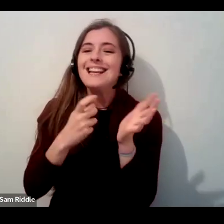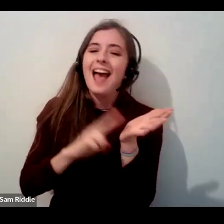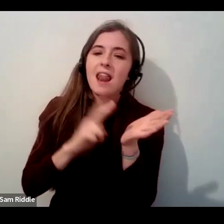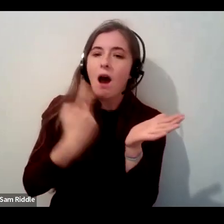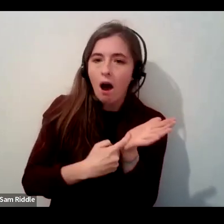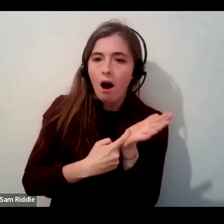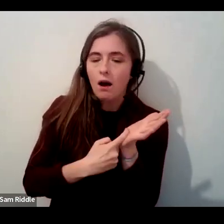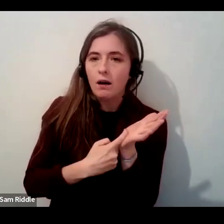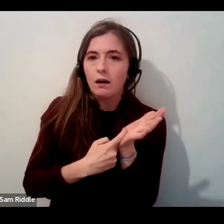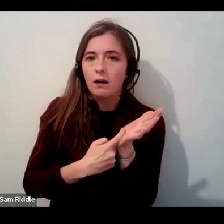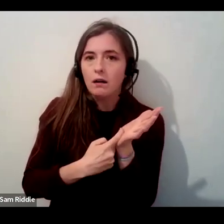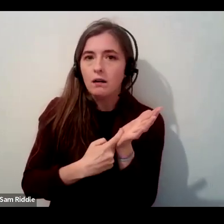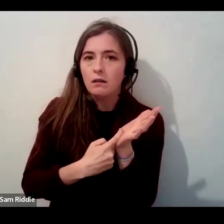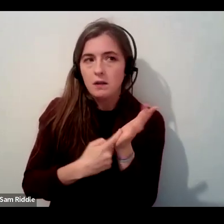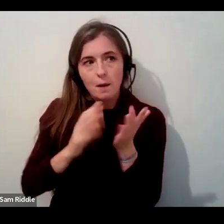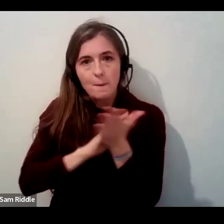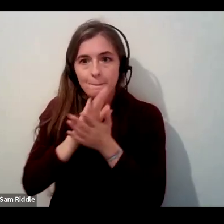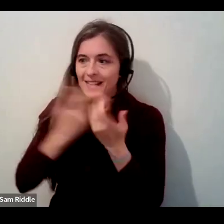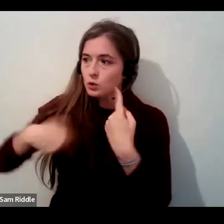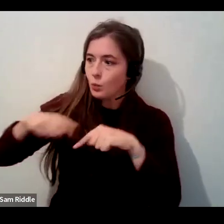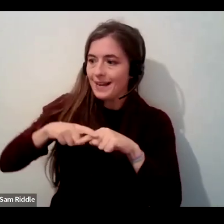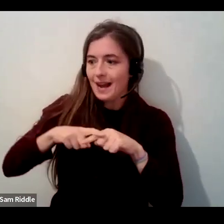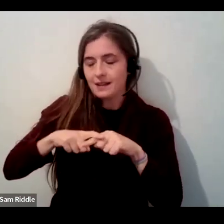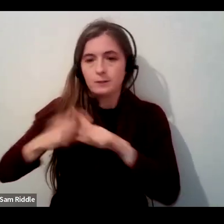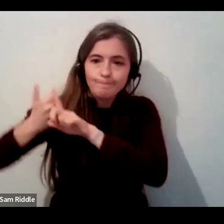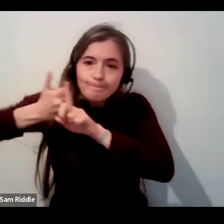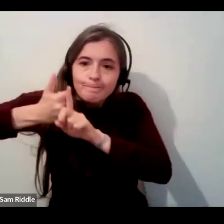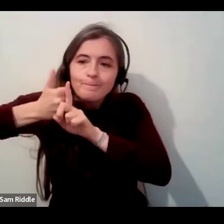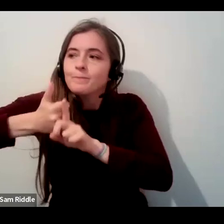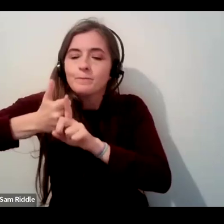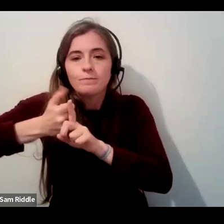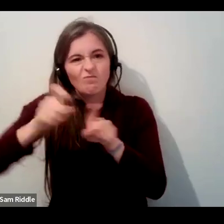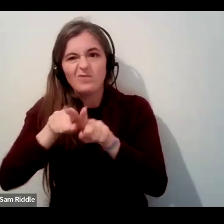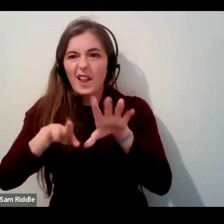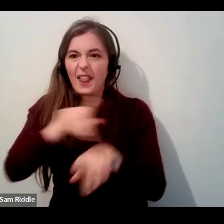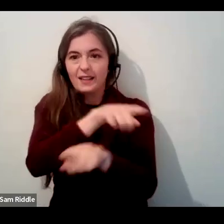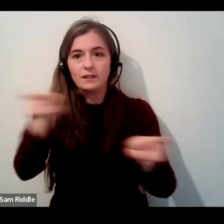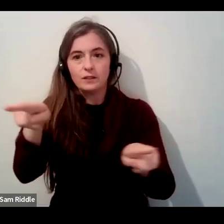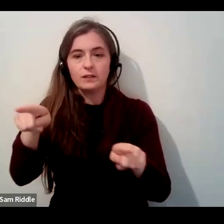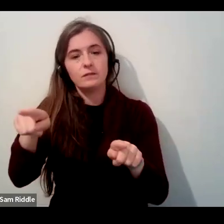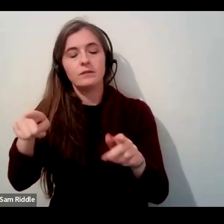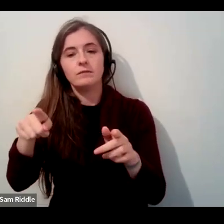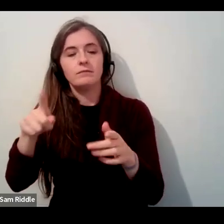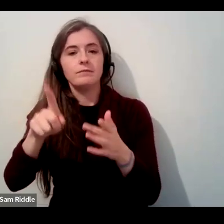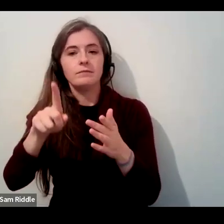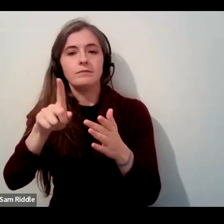DNR notice, that there is a group of people out there, just like you,